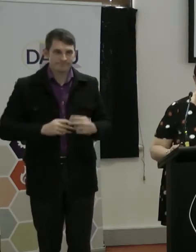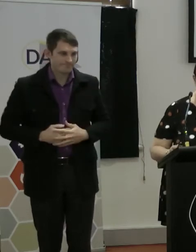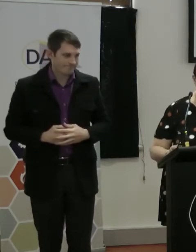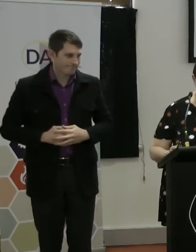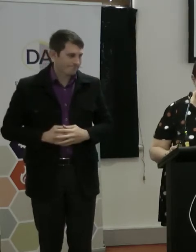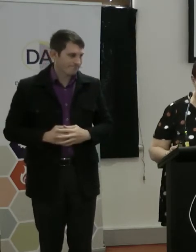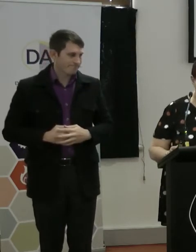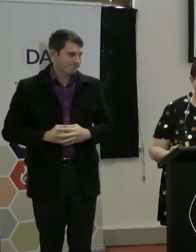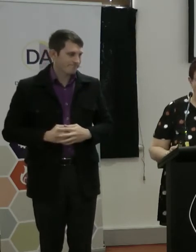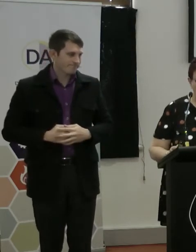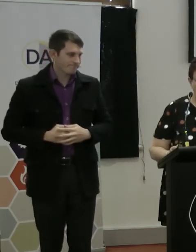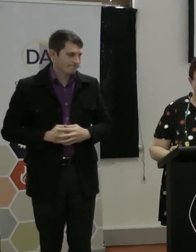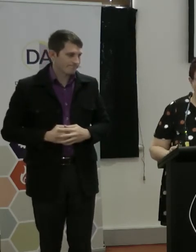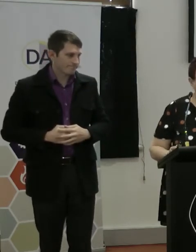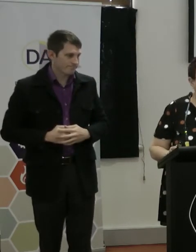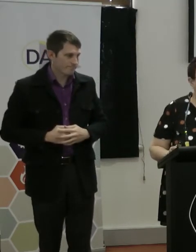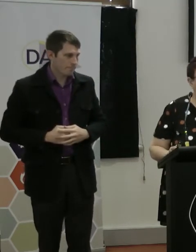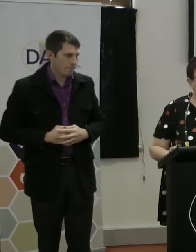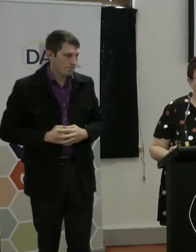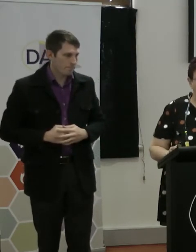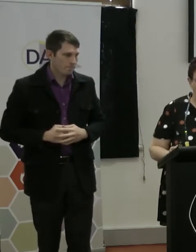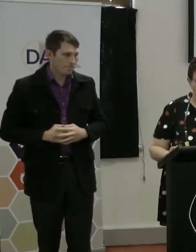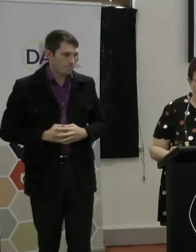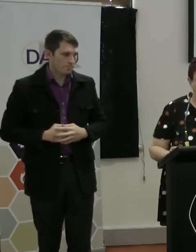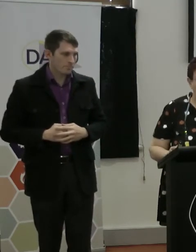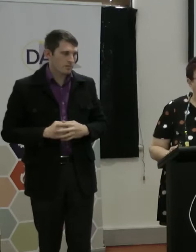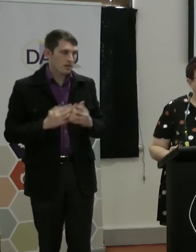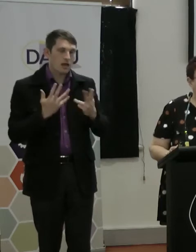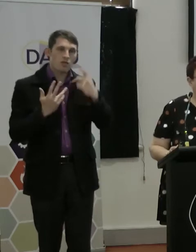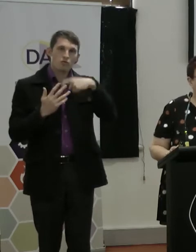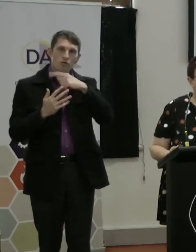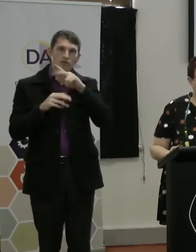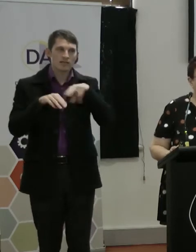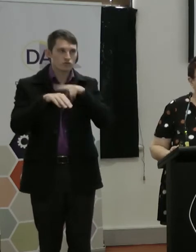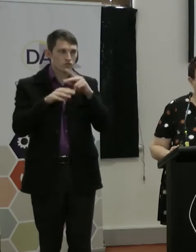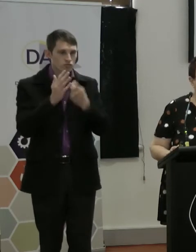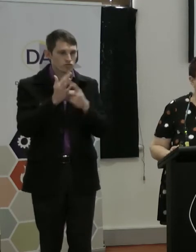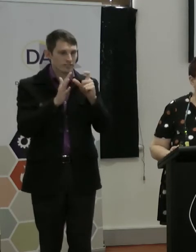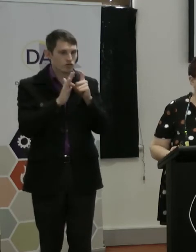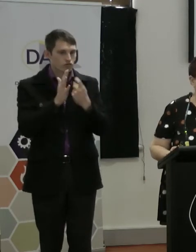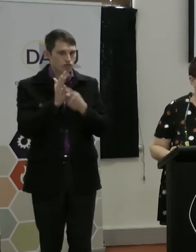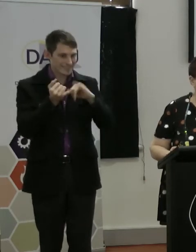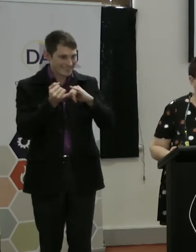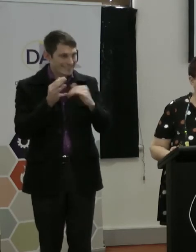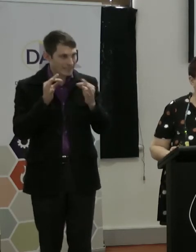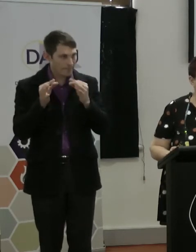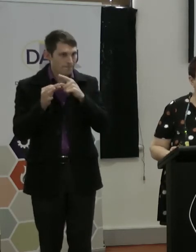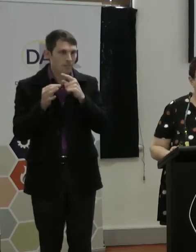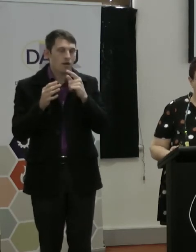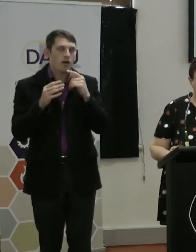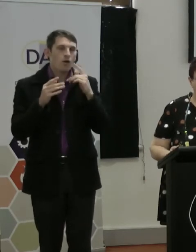processed. Our role with the National Redress Scheme is primarily focused on systemic